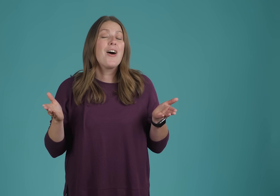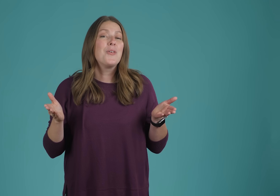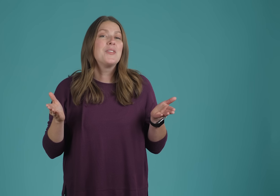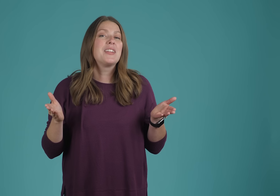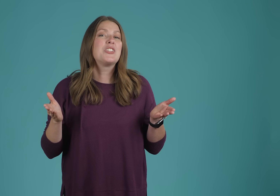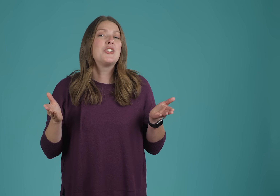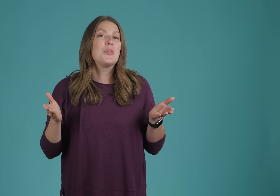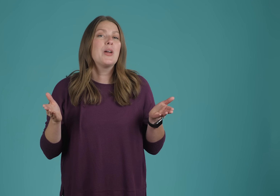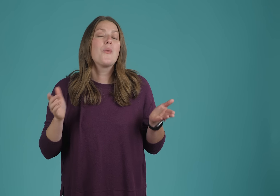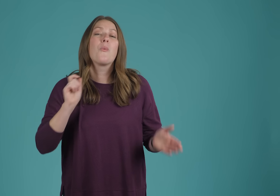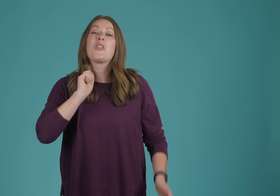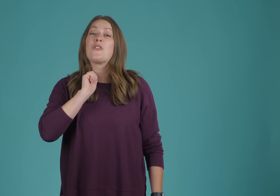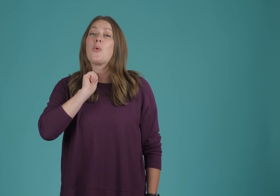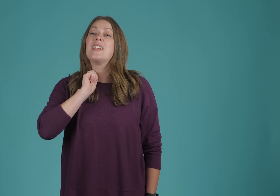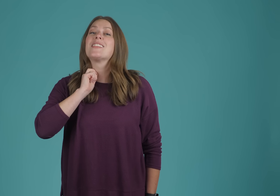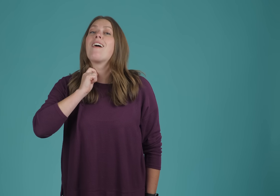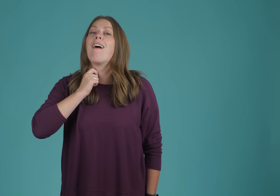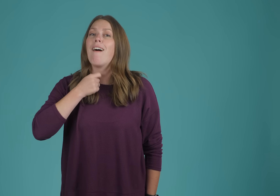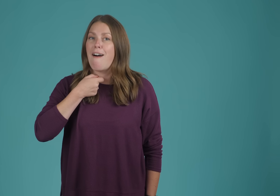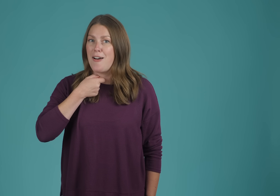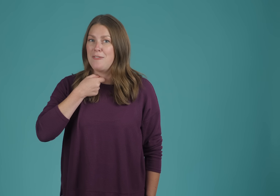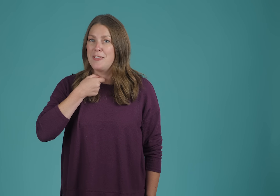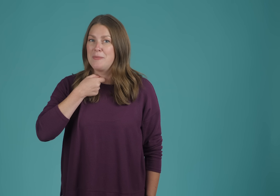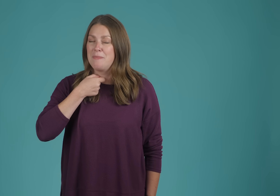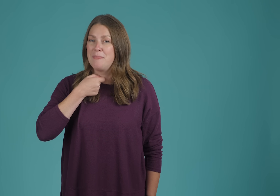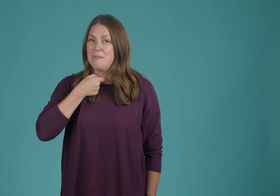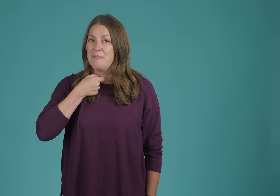Now let's do it with our voice off.